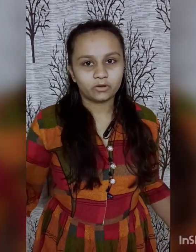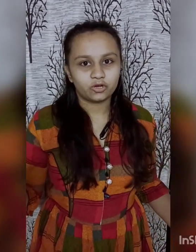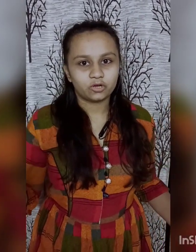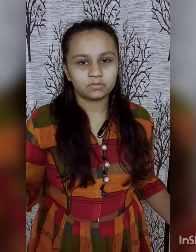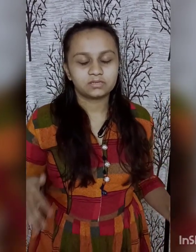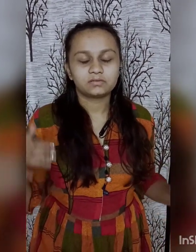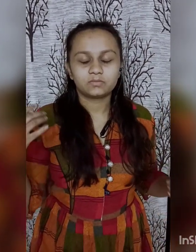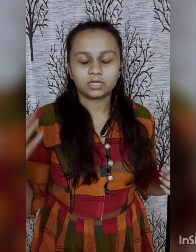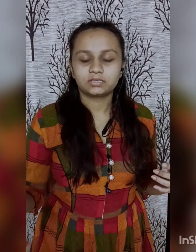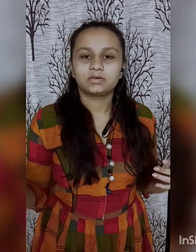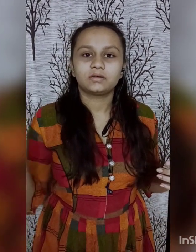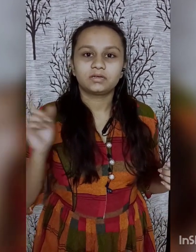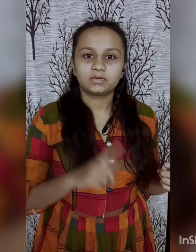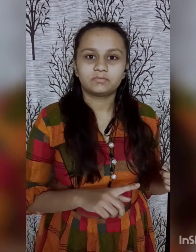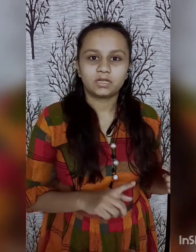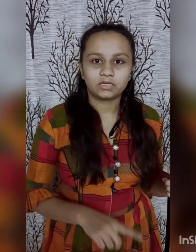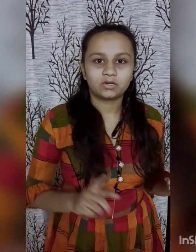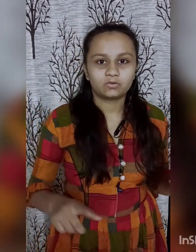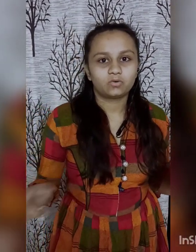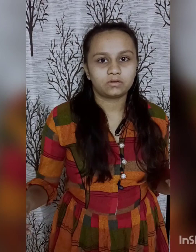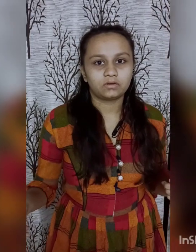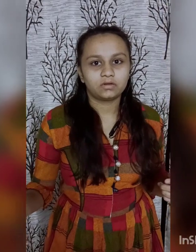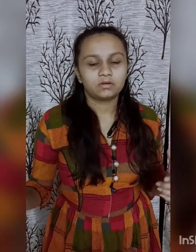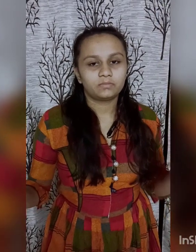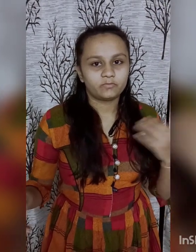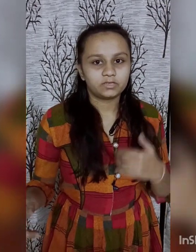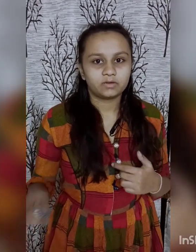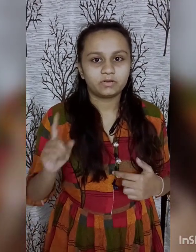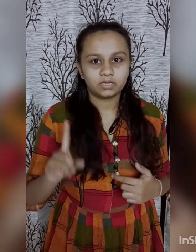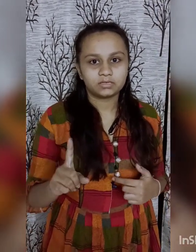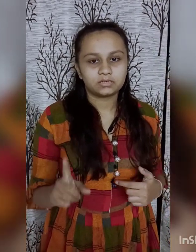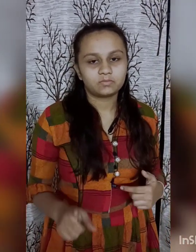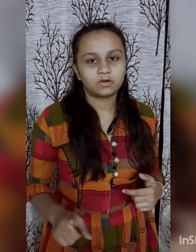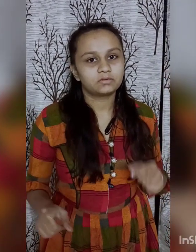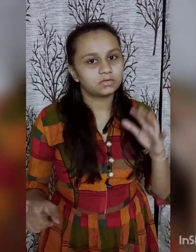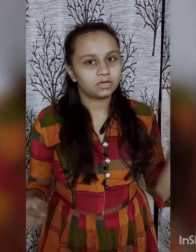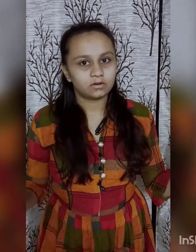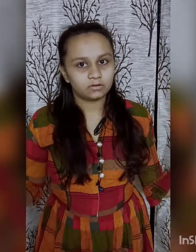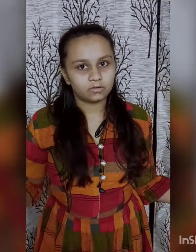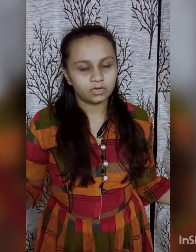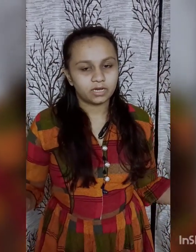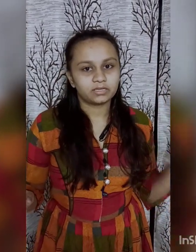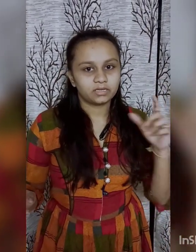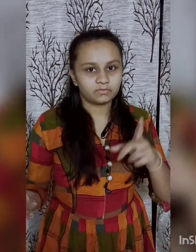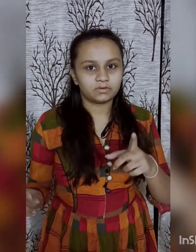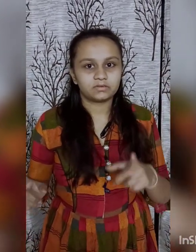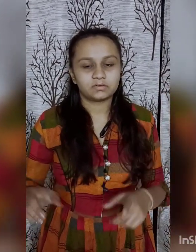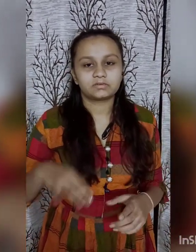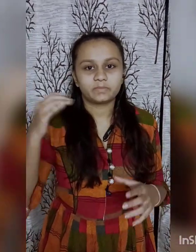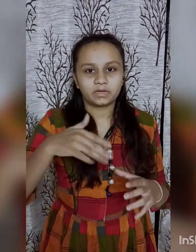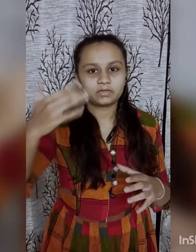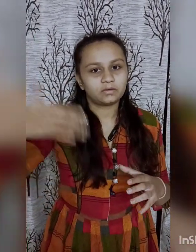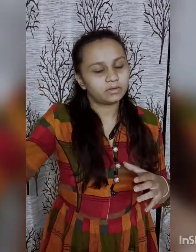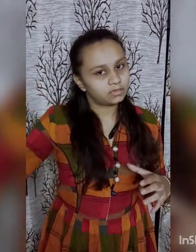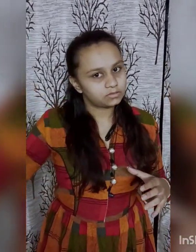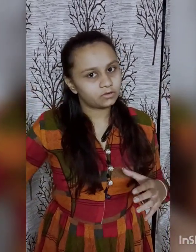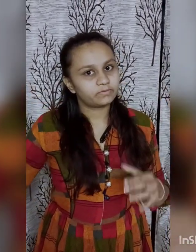macroeconomics, that is credit control. Firstly, we will discuss what is credit control and then we will discuss about the methods of credit